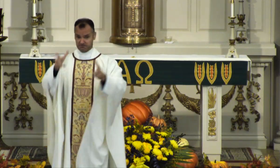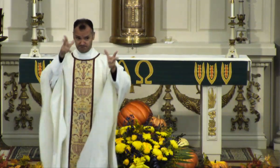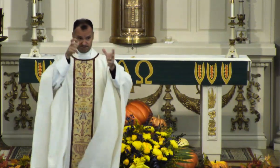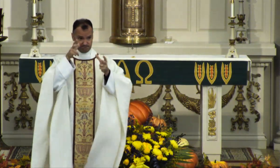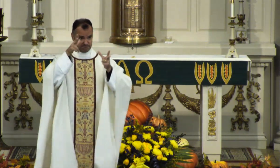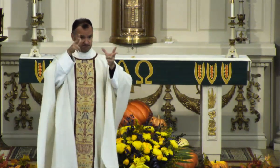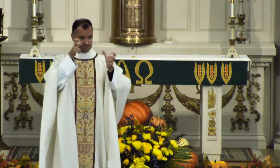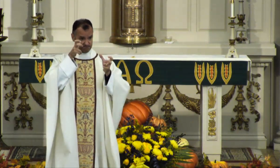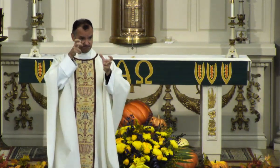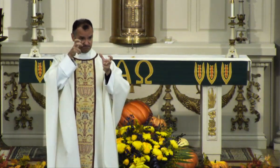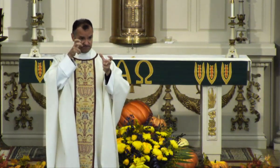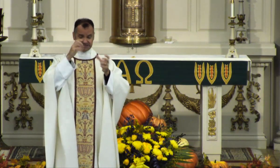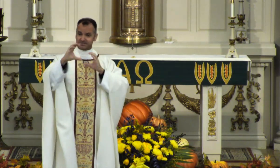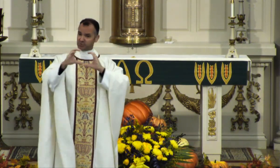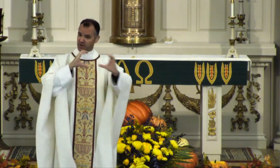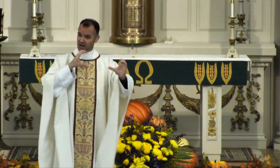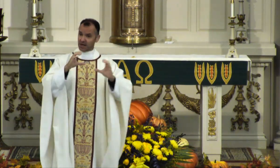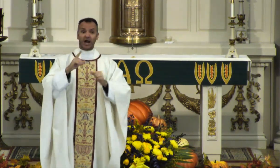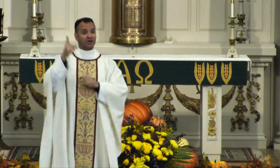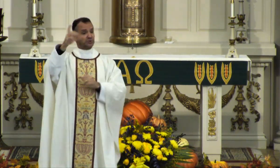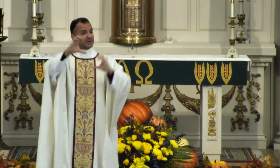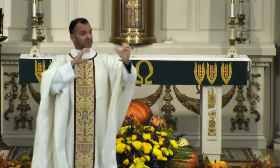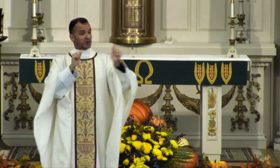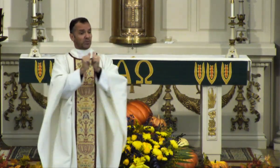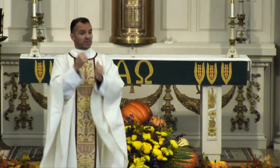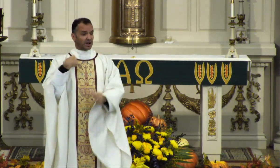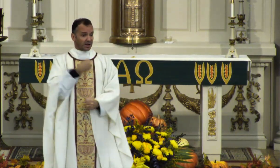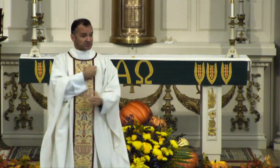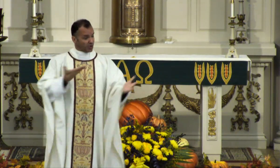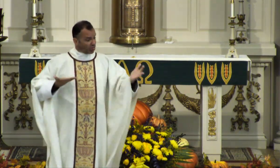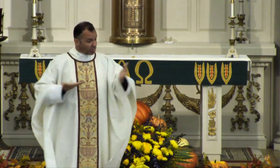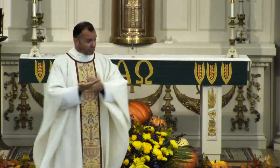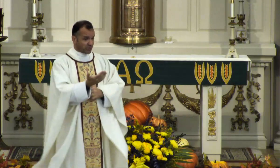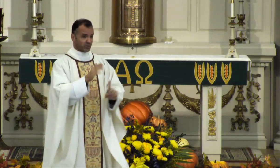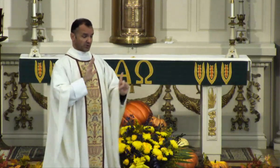God is communicating with us even today through the readings.